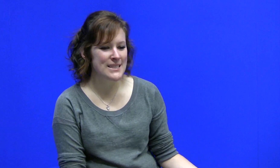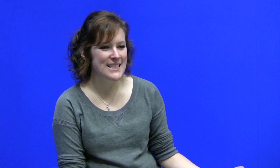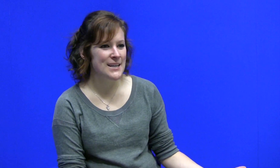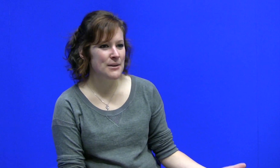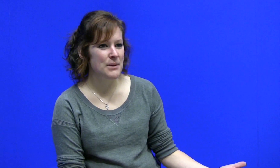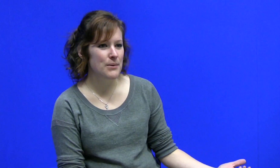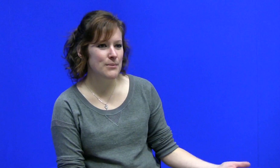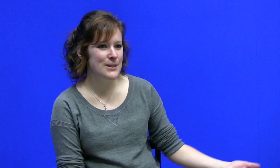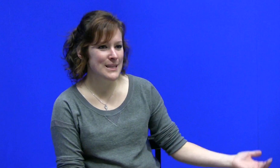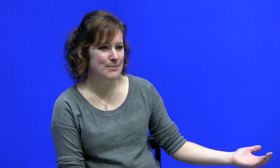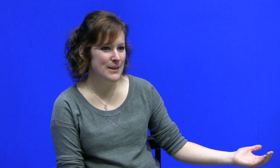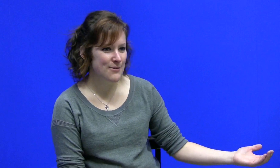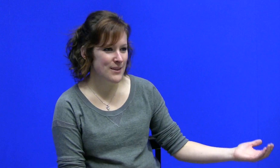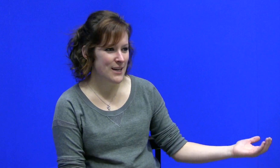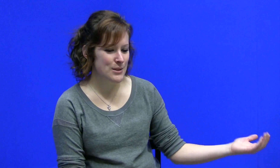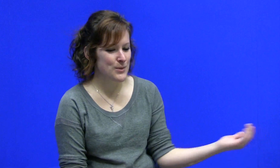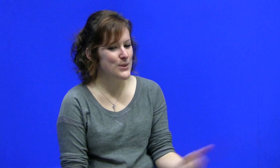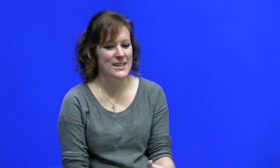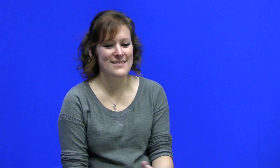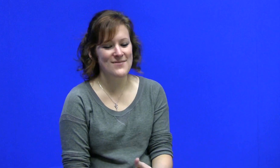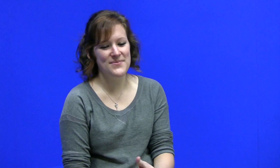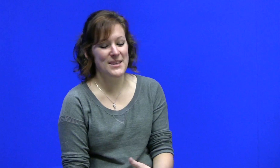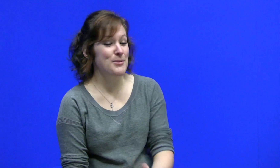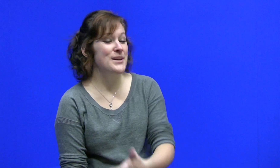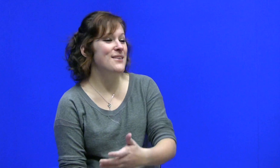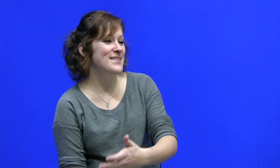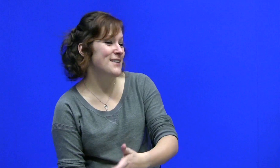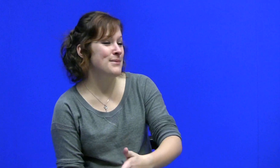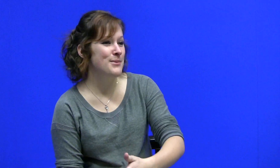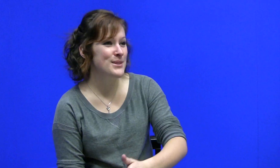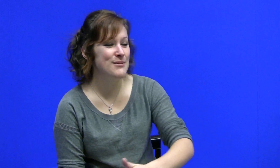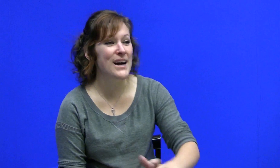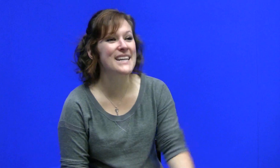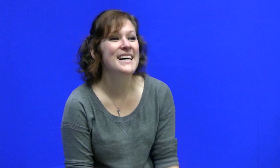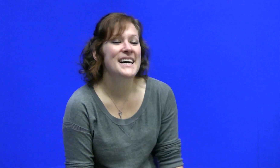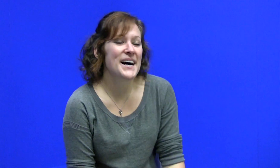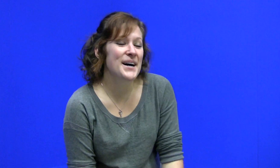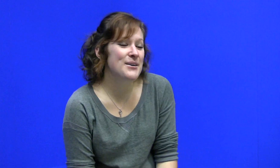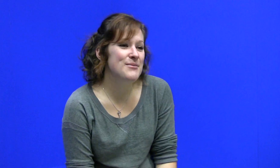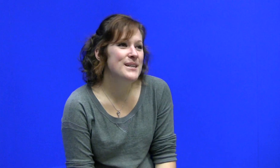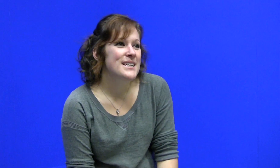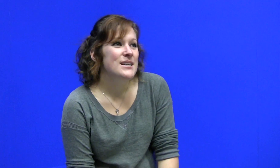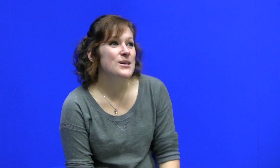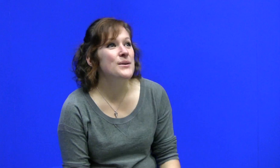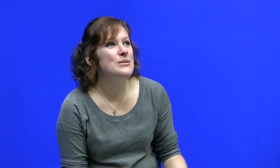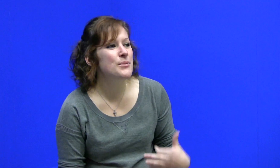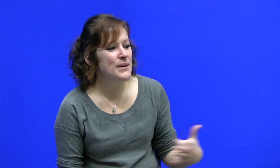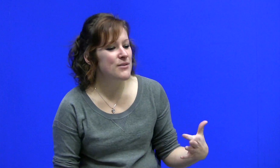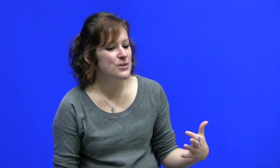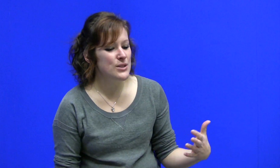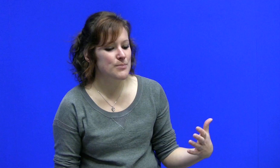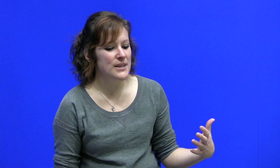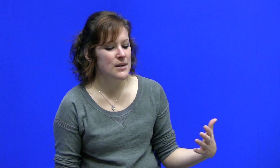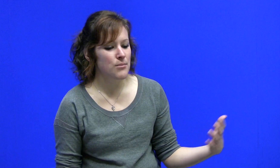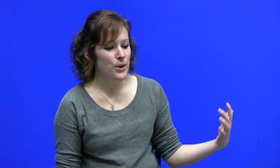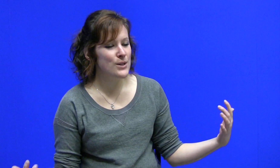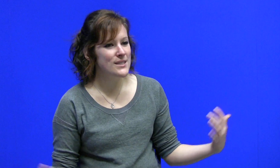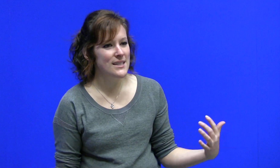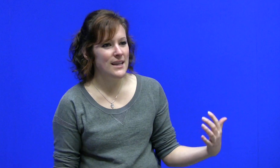to the hearing people because they speak a different language, but you can communicate with the deaf people just fine. So it's super beneficial just be immersed in that